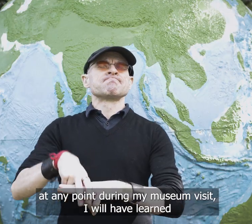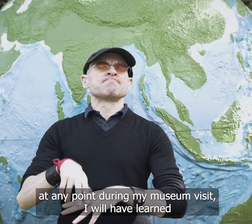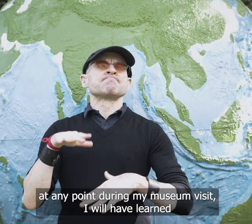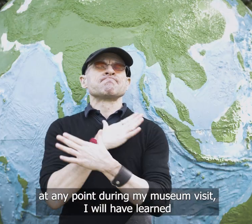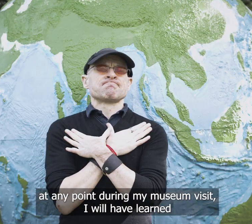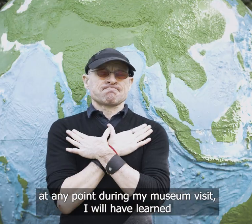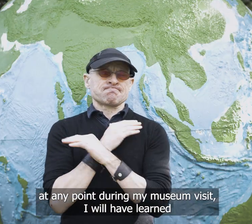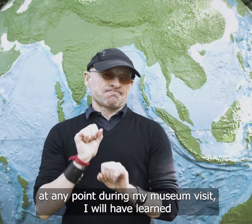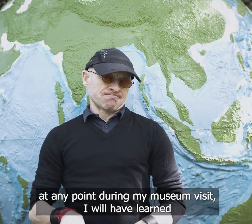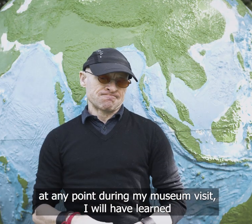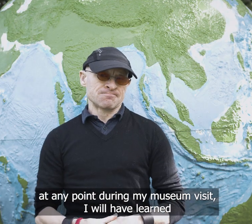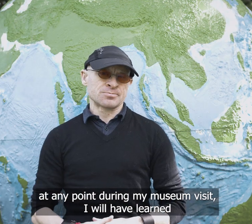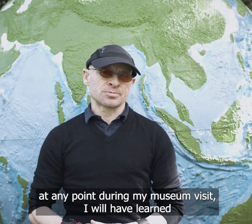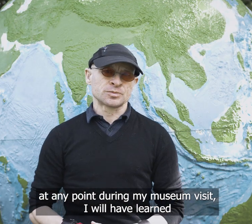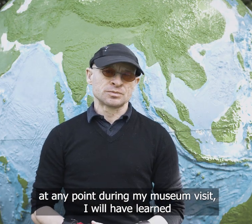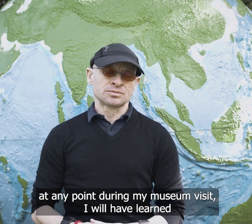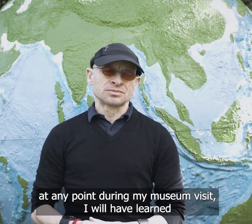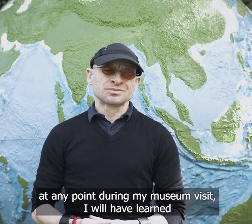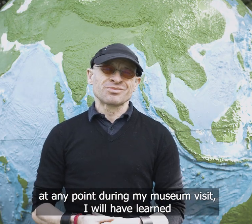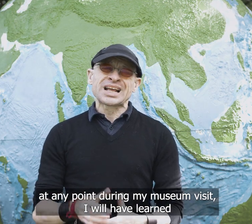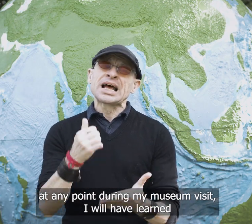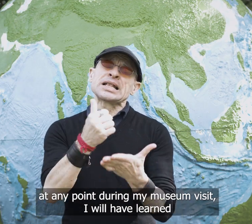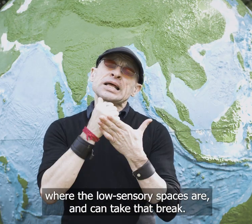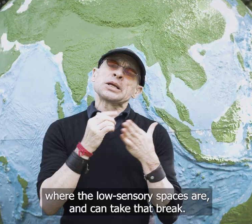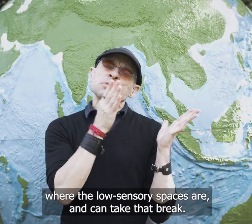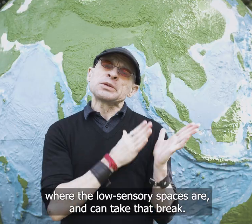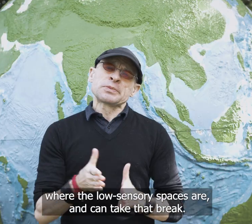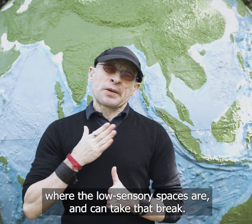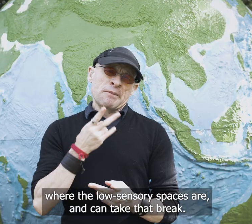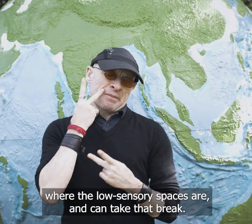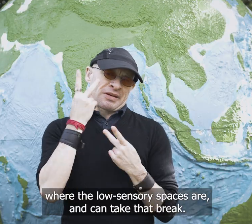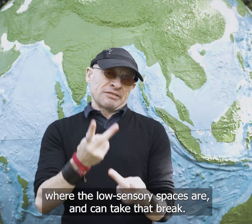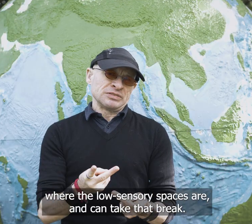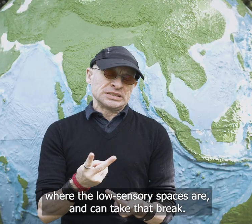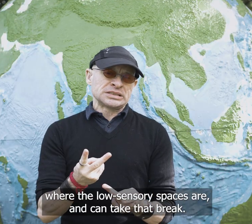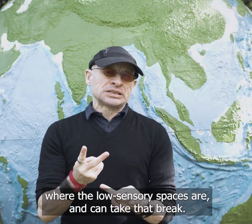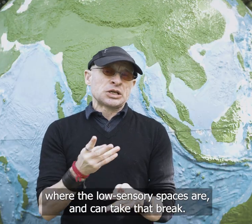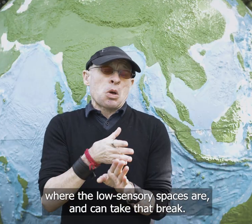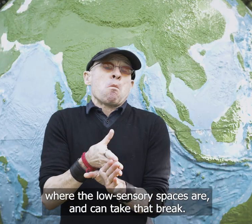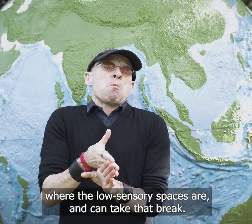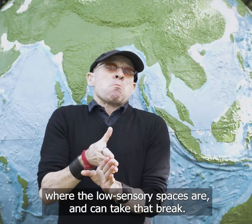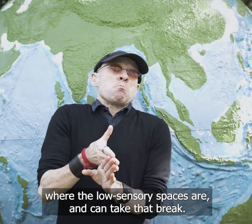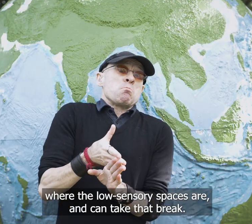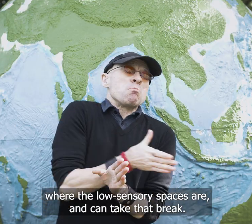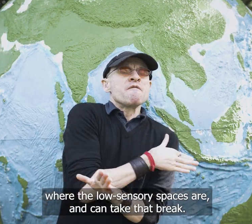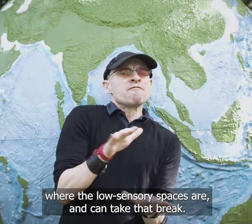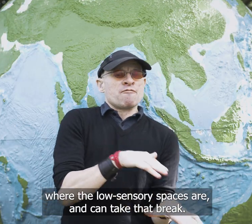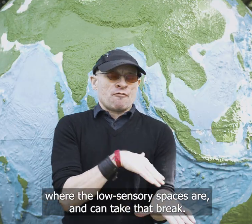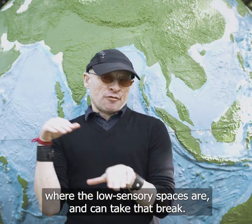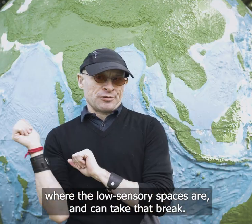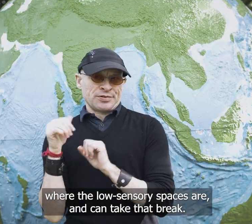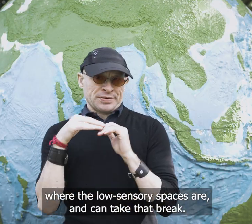point during my museum visit, I will have learned where the low sensory spaces are and can take that break.